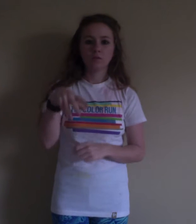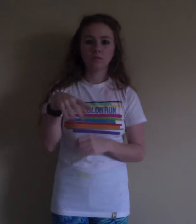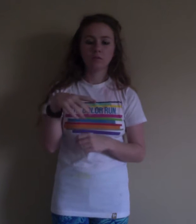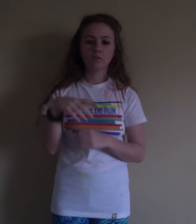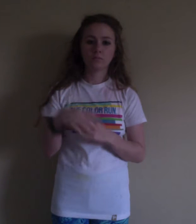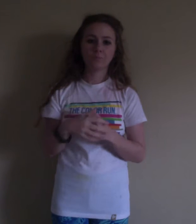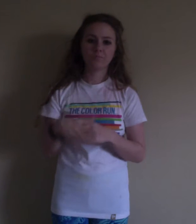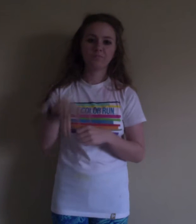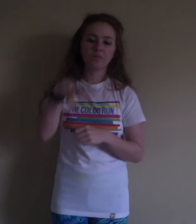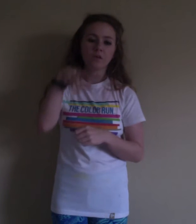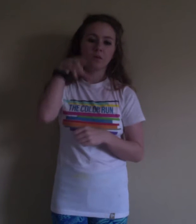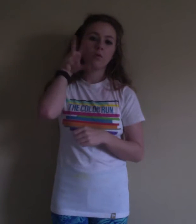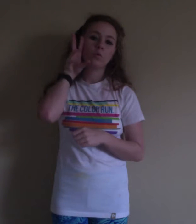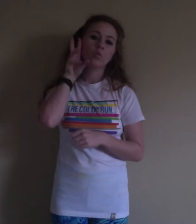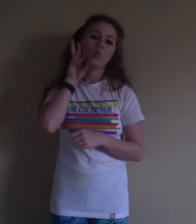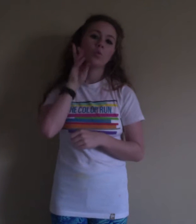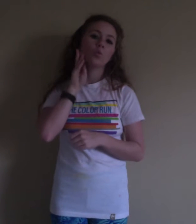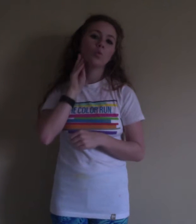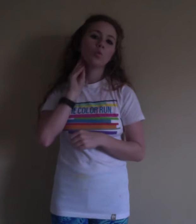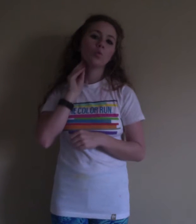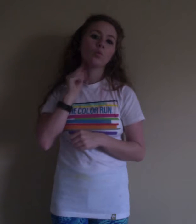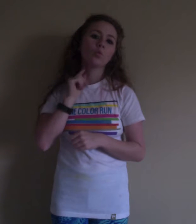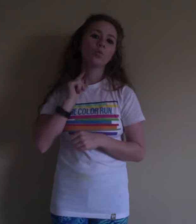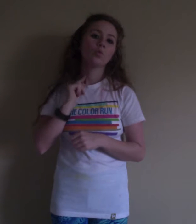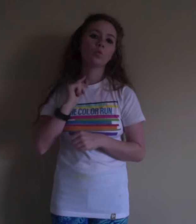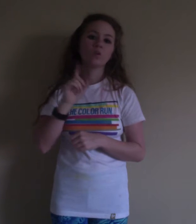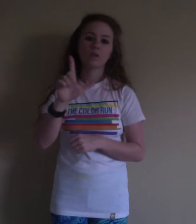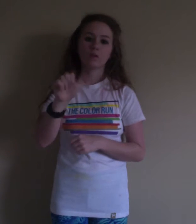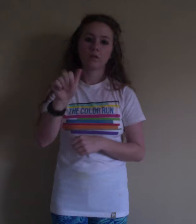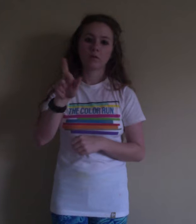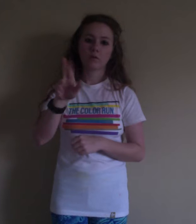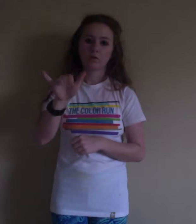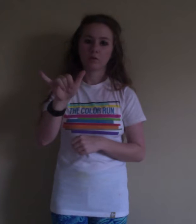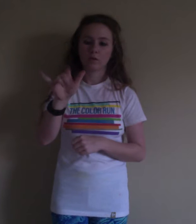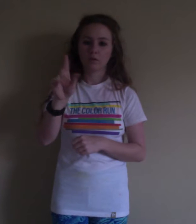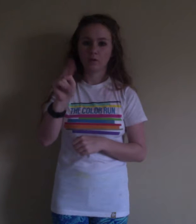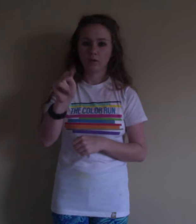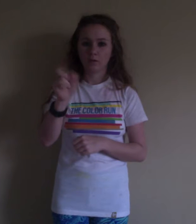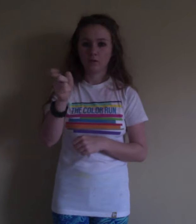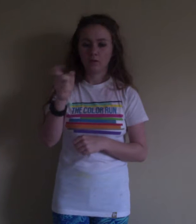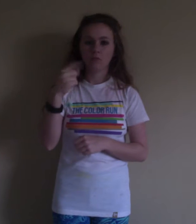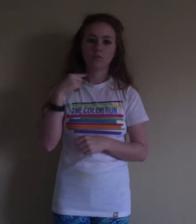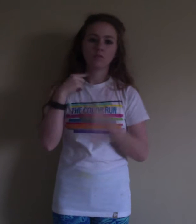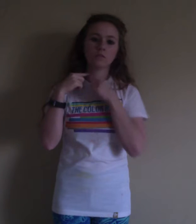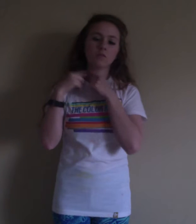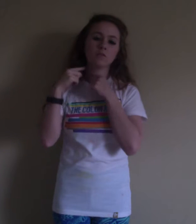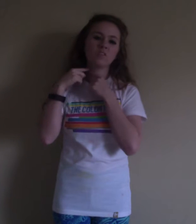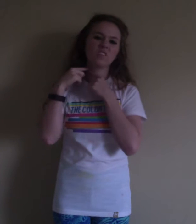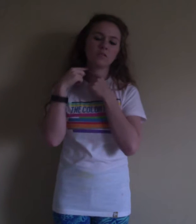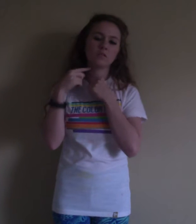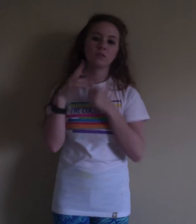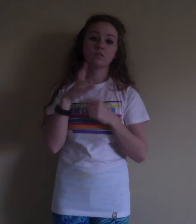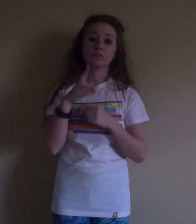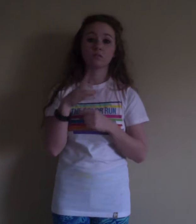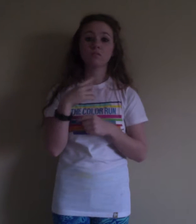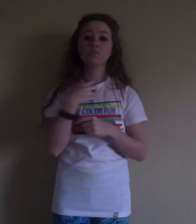into the lungs. The larynx, or voice box, is located at the top of the trachea, the air-only pipe. This is where our